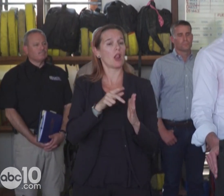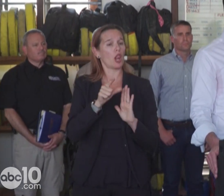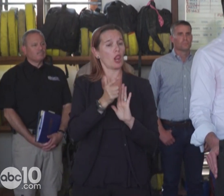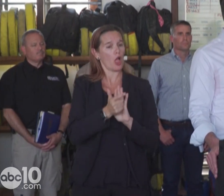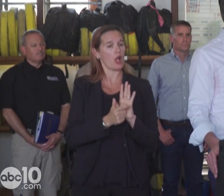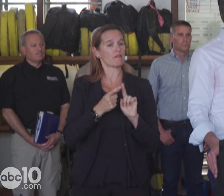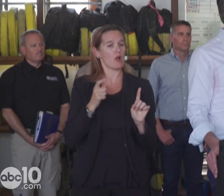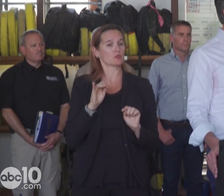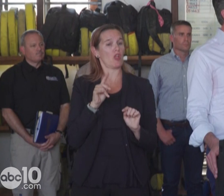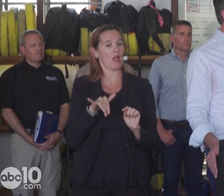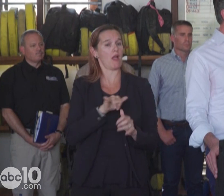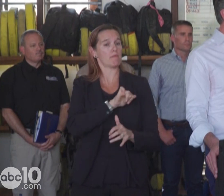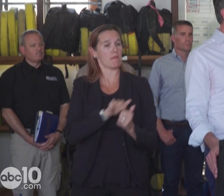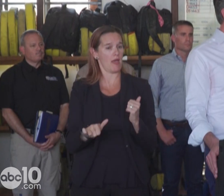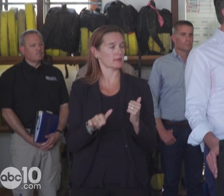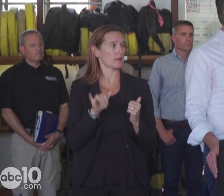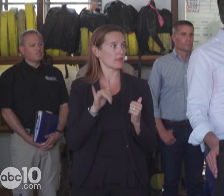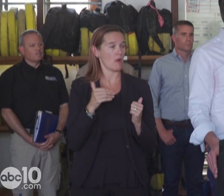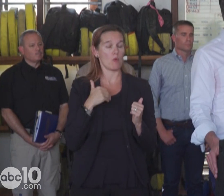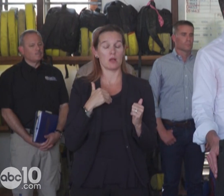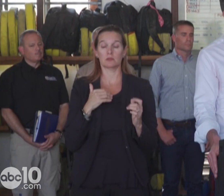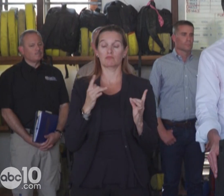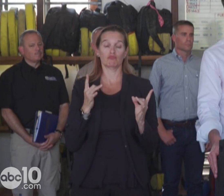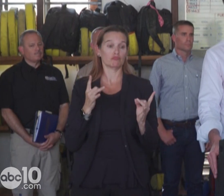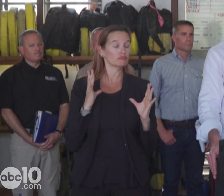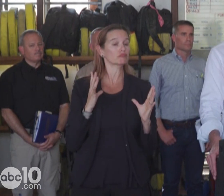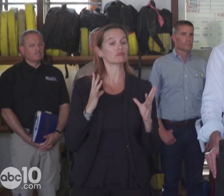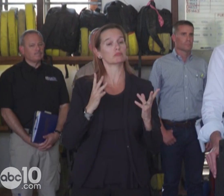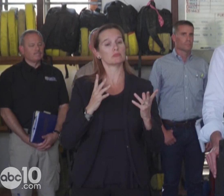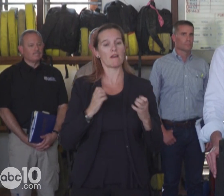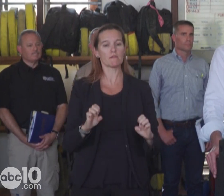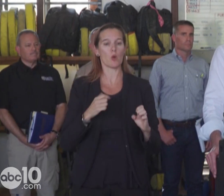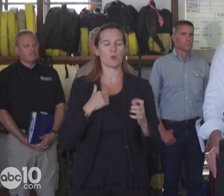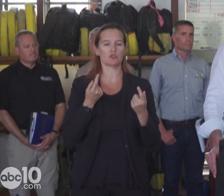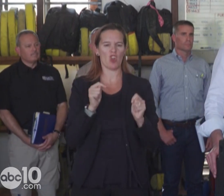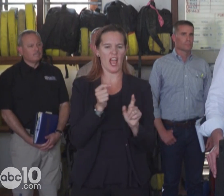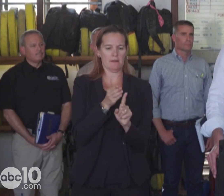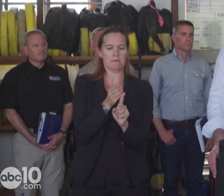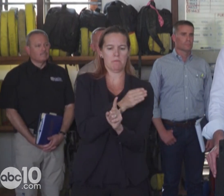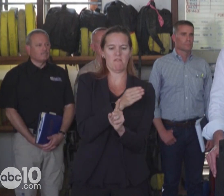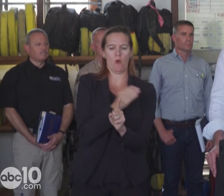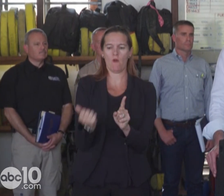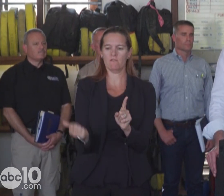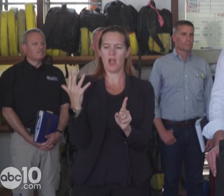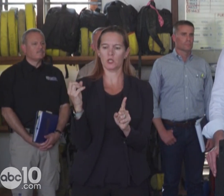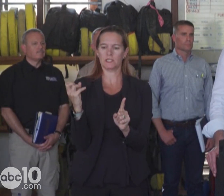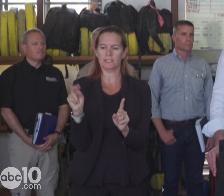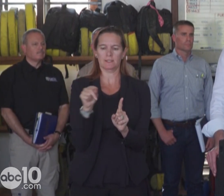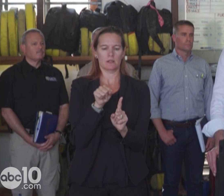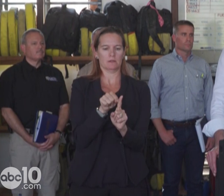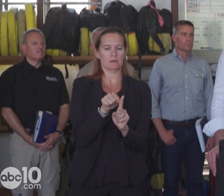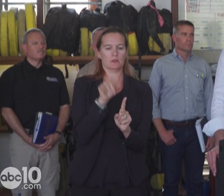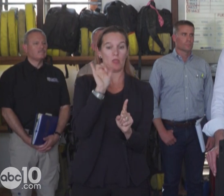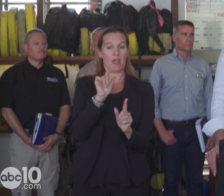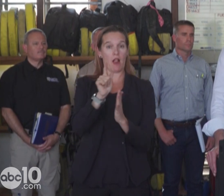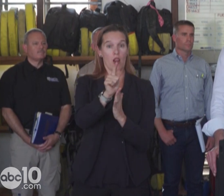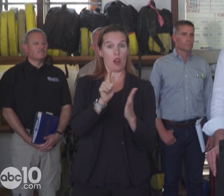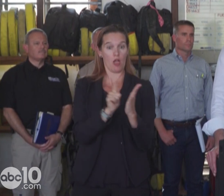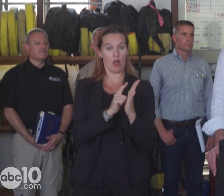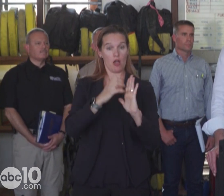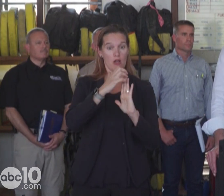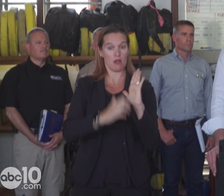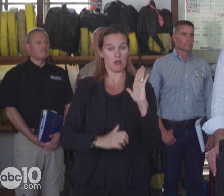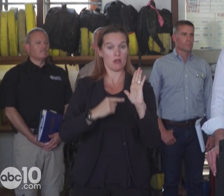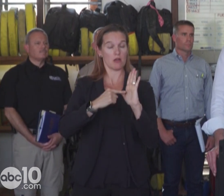was historic and an heroic effort to get ahead of ourselves before the fire season. In that legislation are specific,